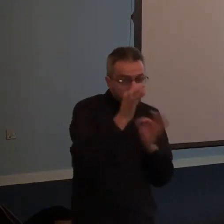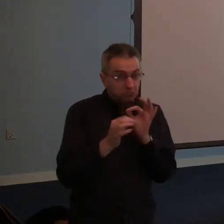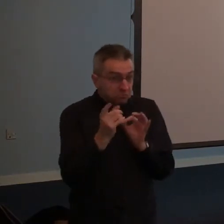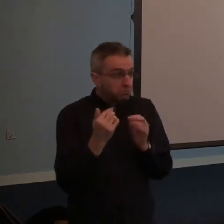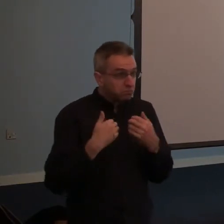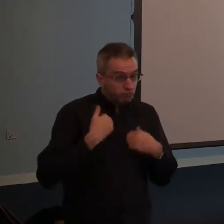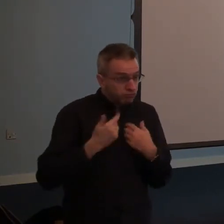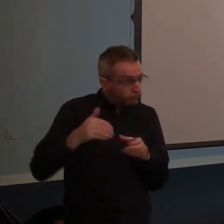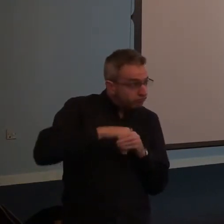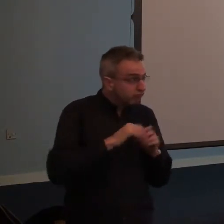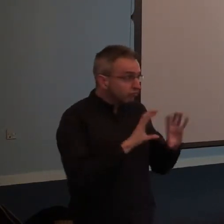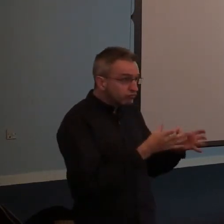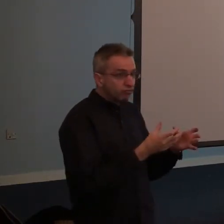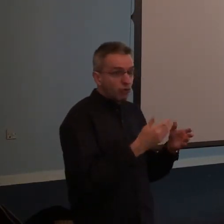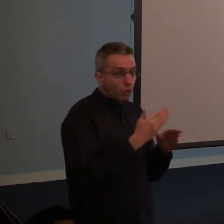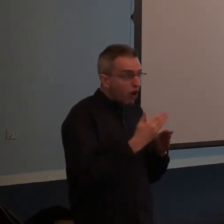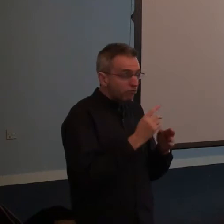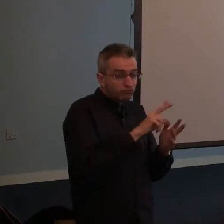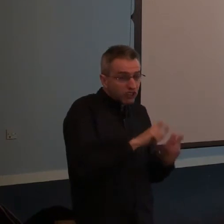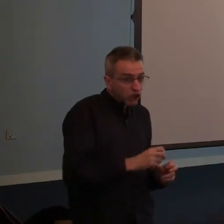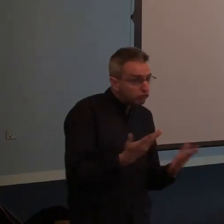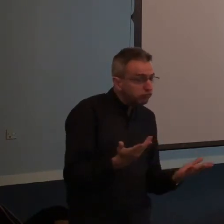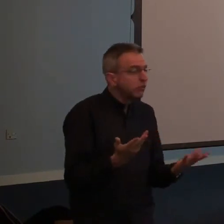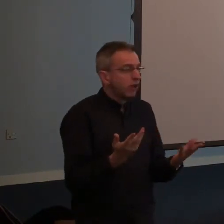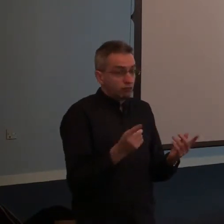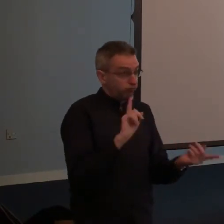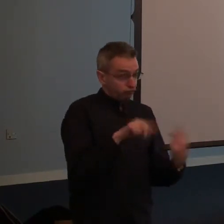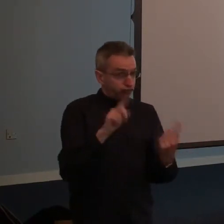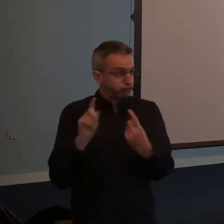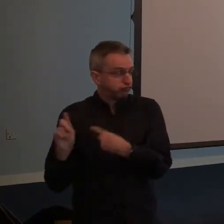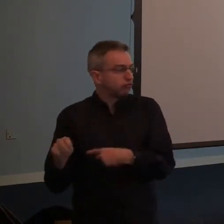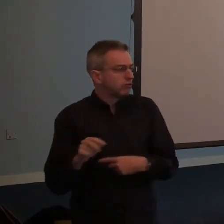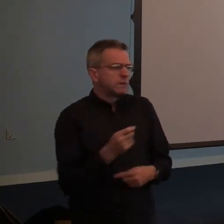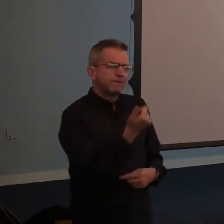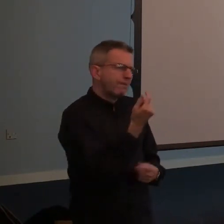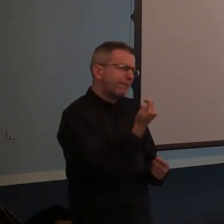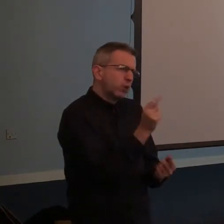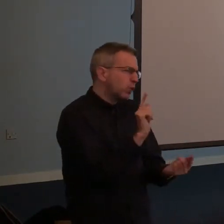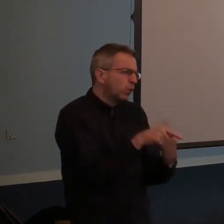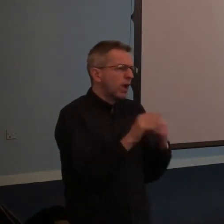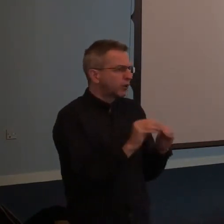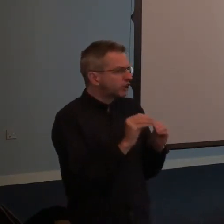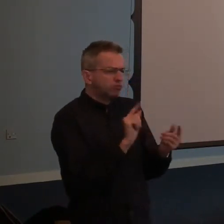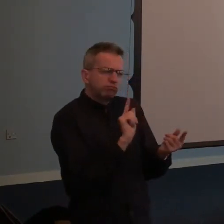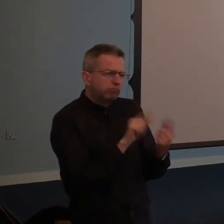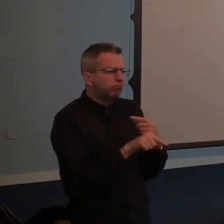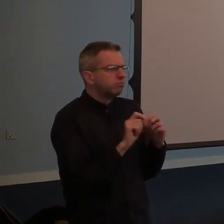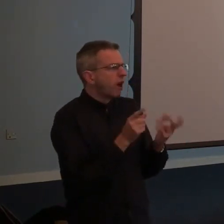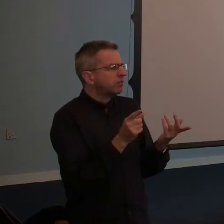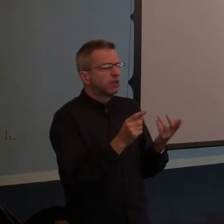about the research projects, asked if people would be interested in being participants in the research, and we got a lot of replies, but very few from